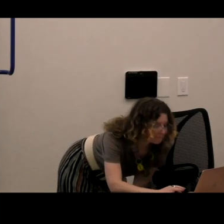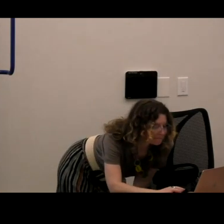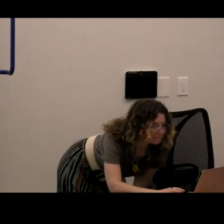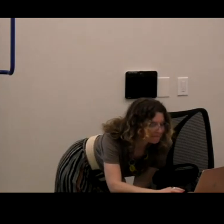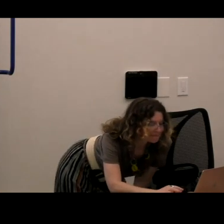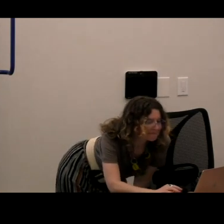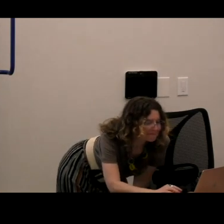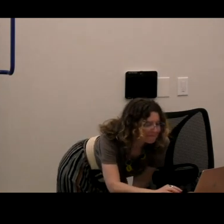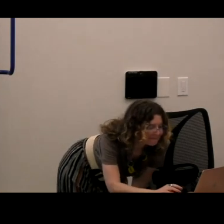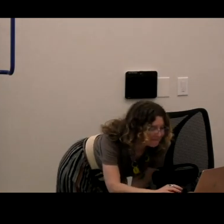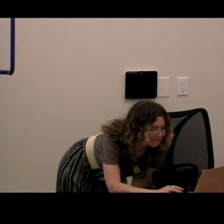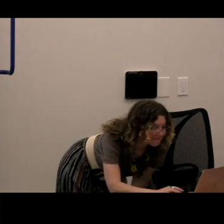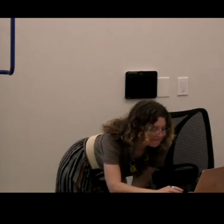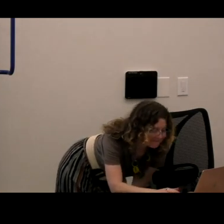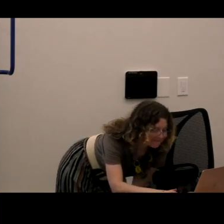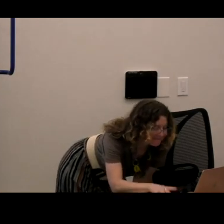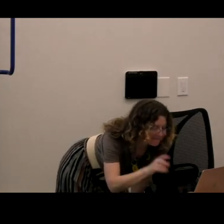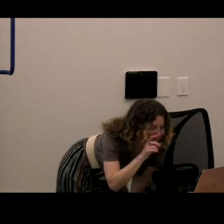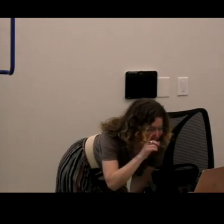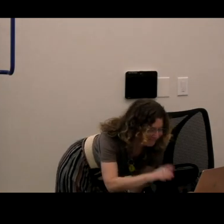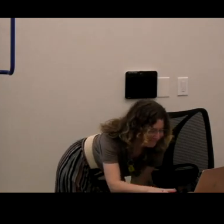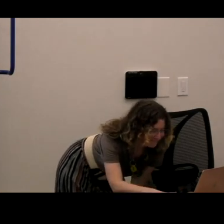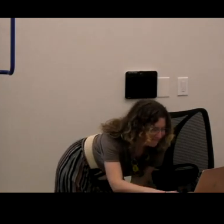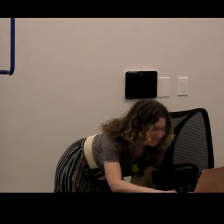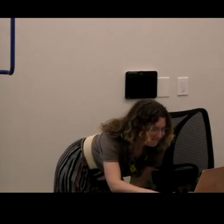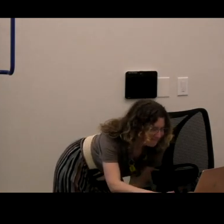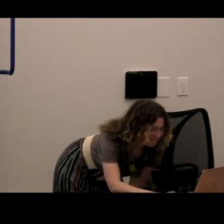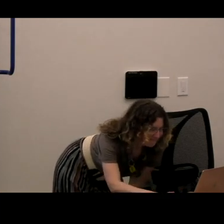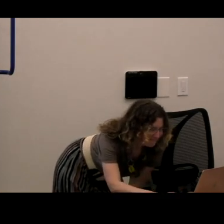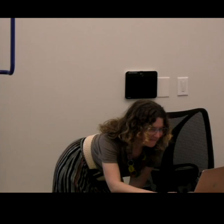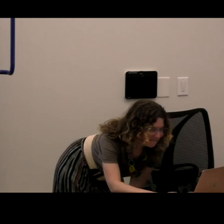This is the sign for underwear. There is variation on this as well.